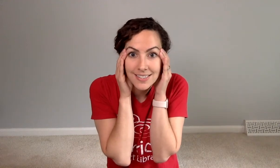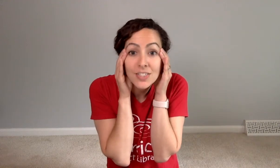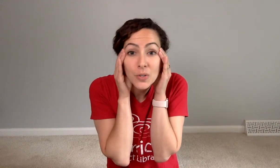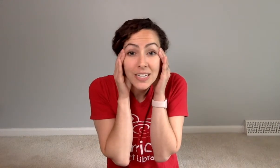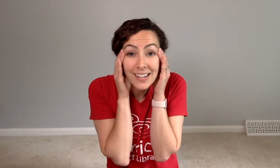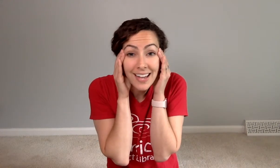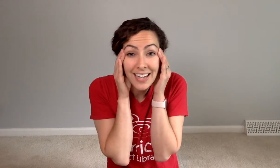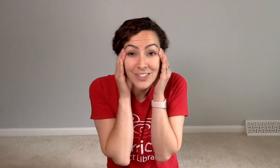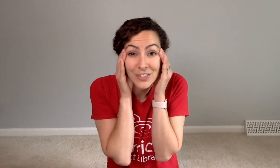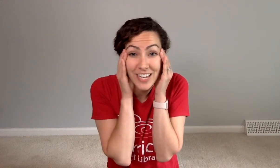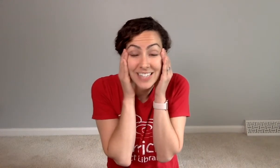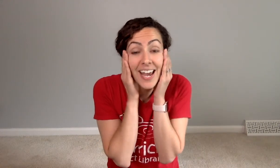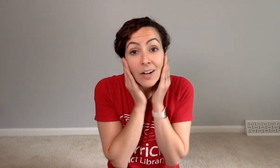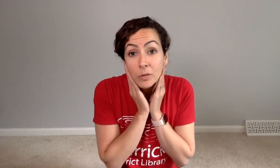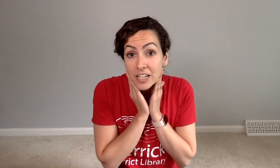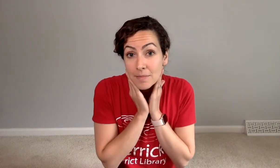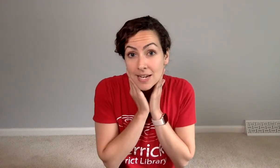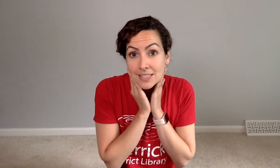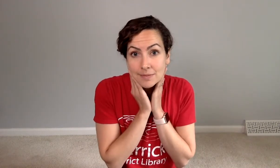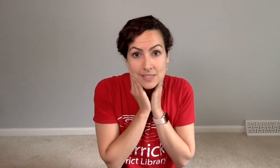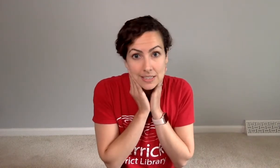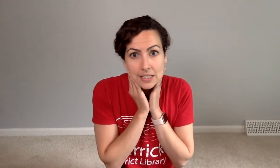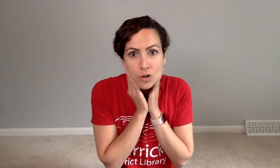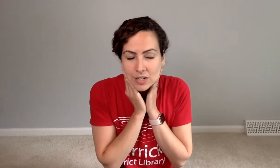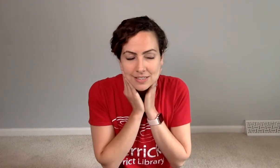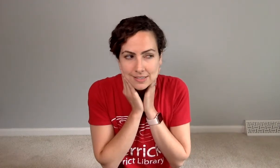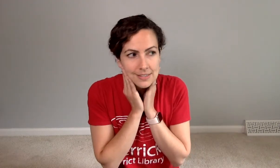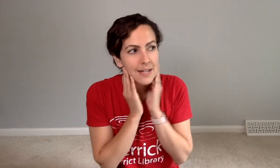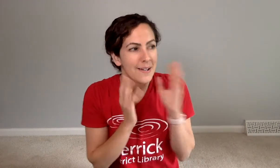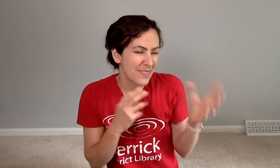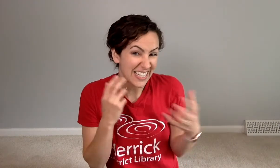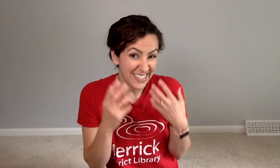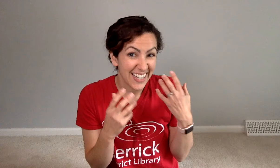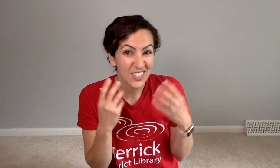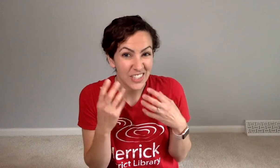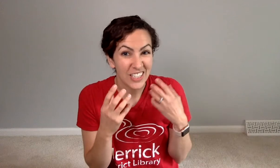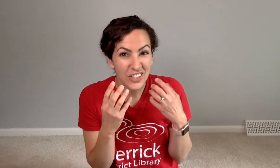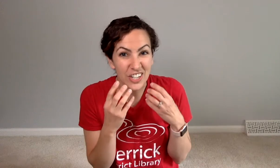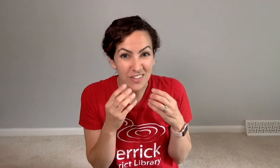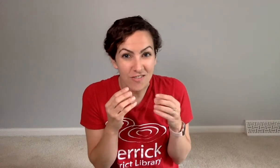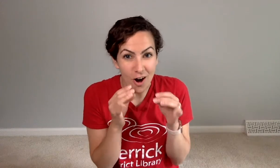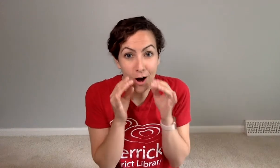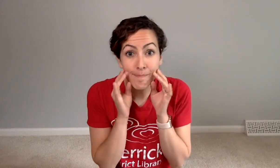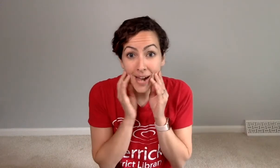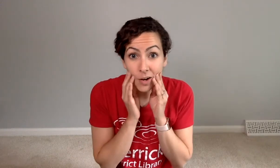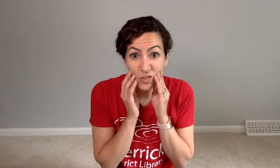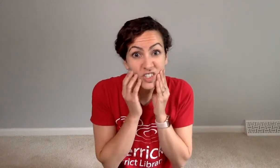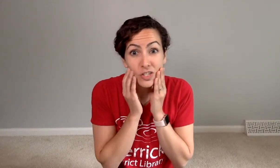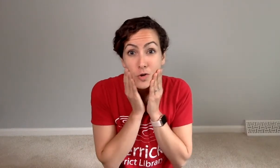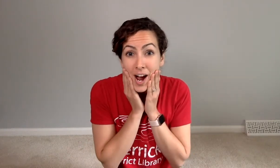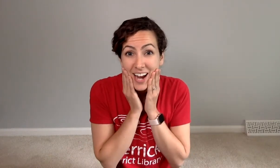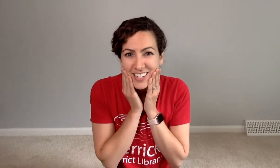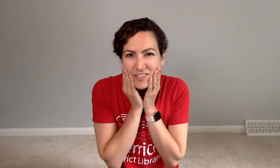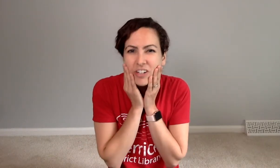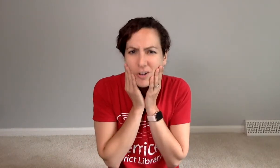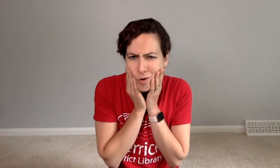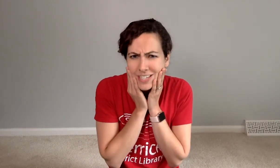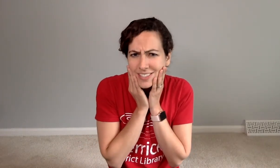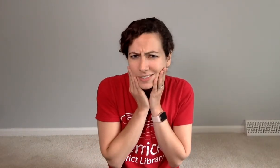do a little exercise, and we're going to make some silly noises, and it's actually good for our mouths to try different noises